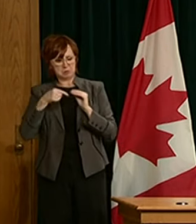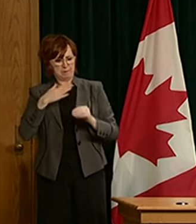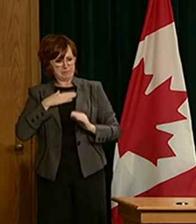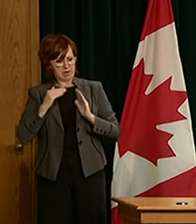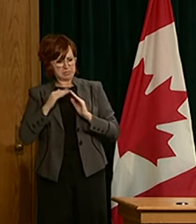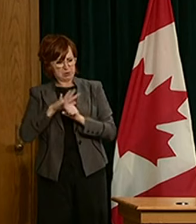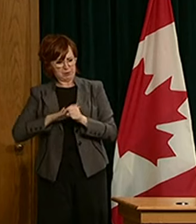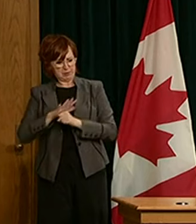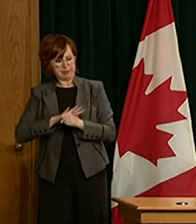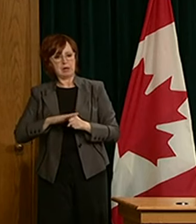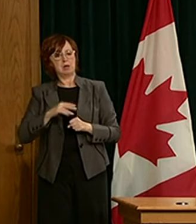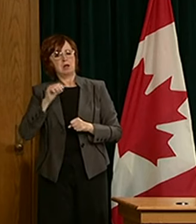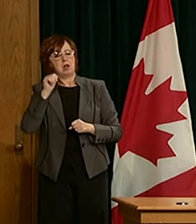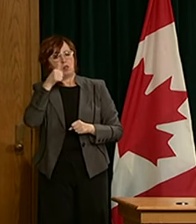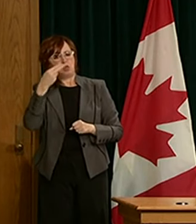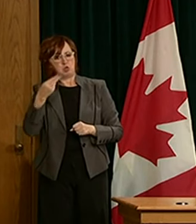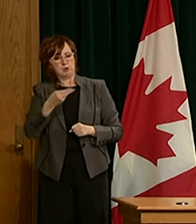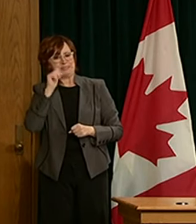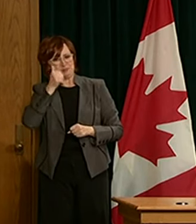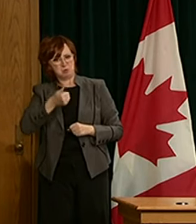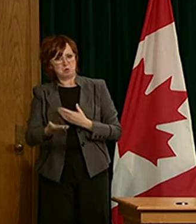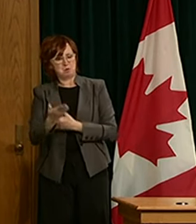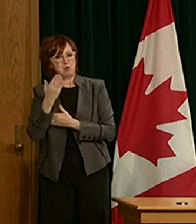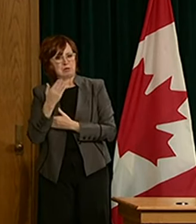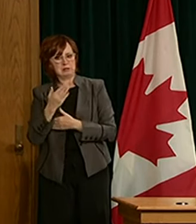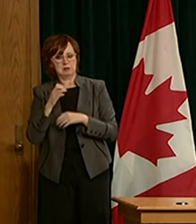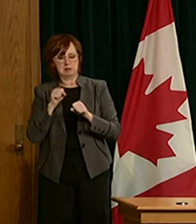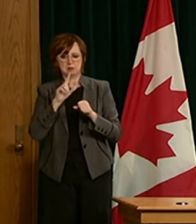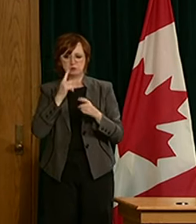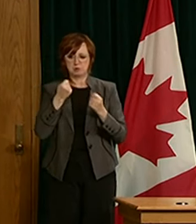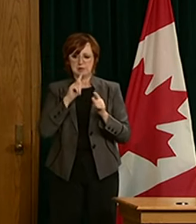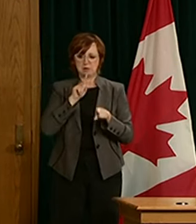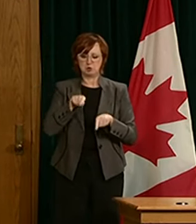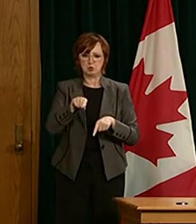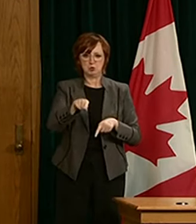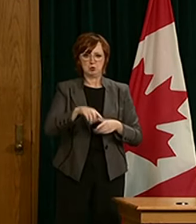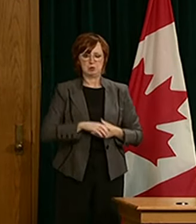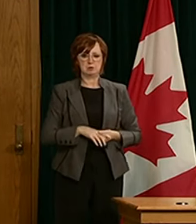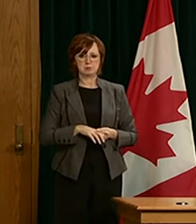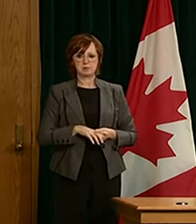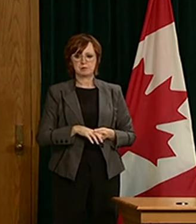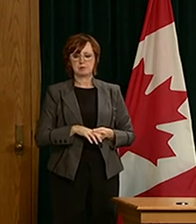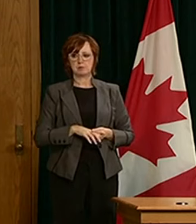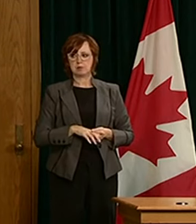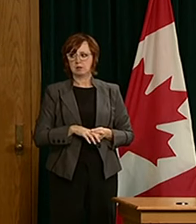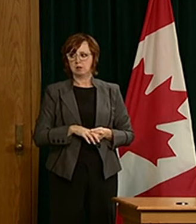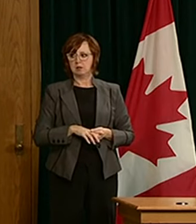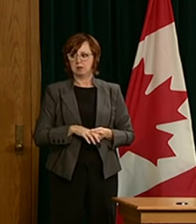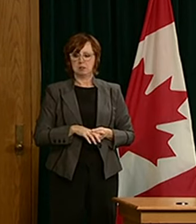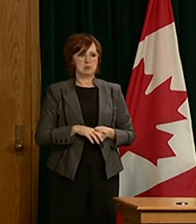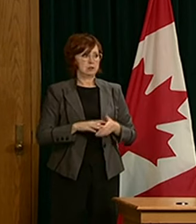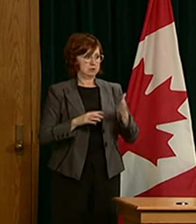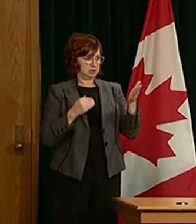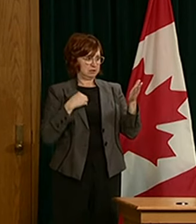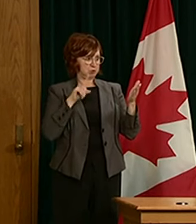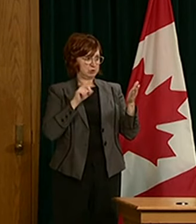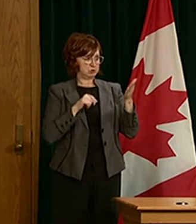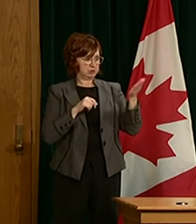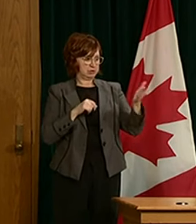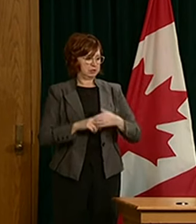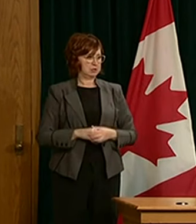specific local questions related to specific communities can be answered the best way that we can. So I'll start then with questions in the room.